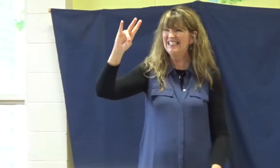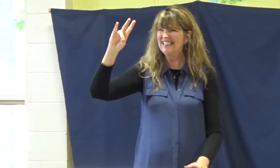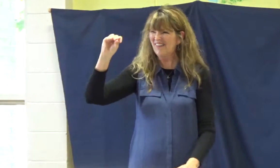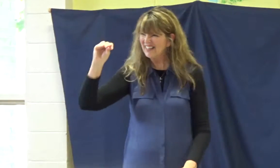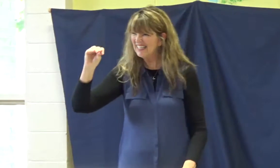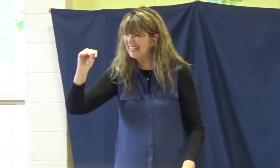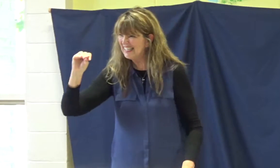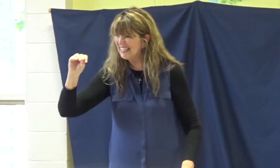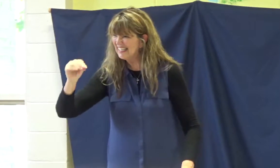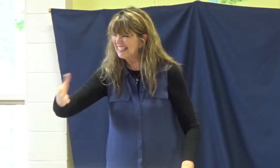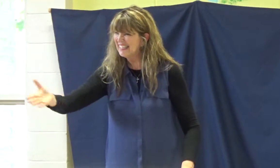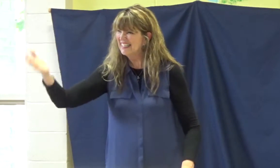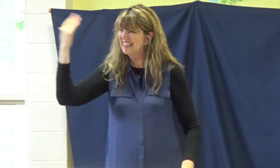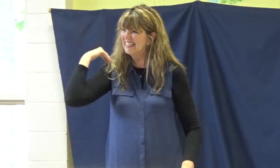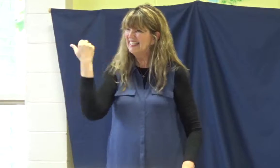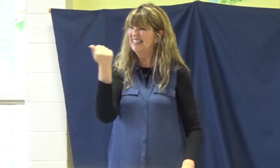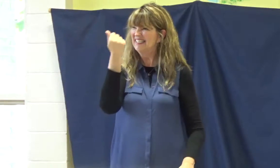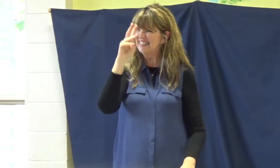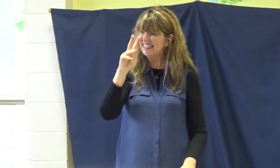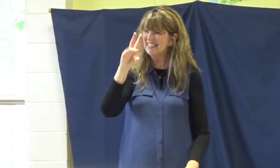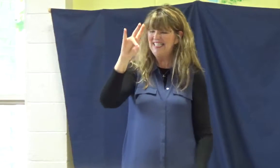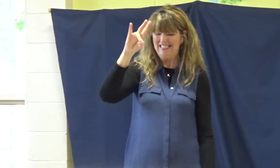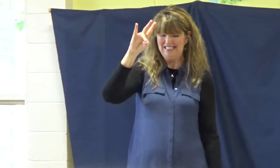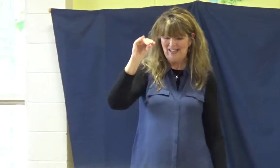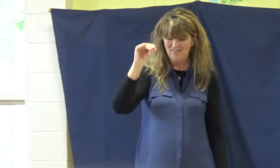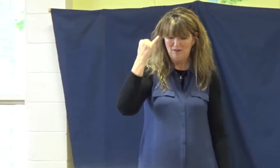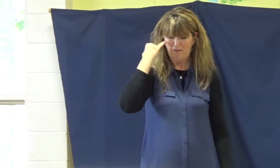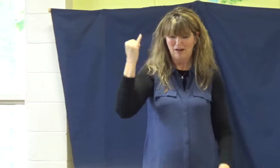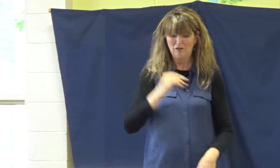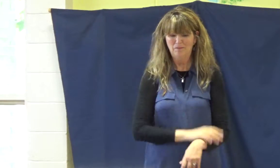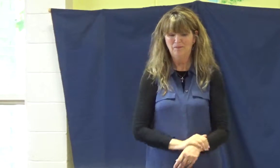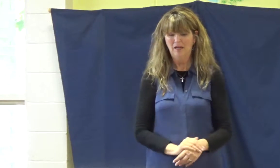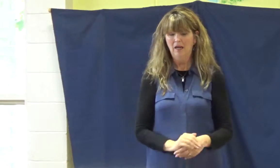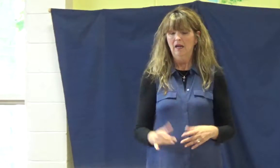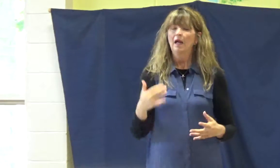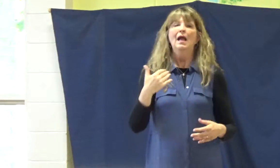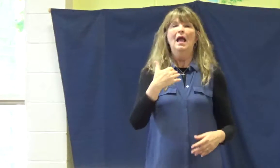Charleston was founded in 1670. Can you imagine 1670?